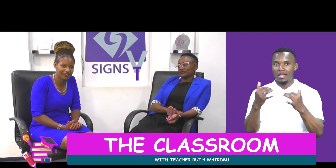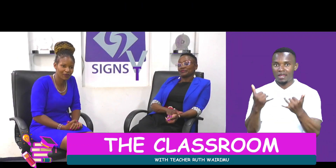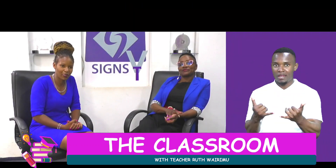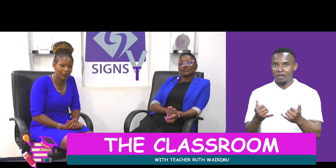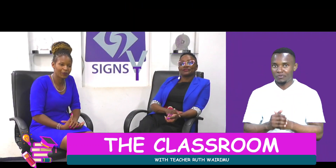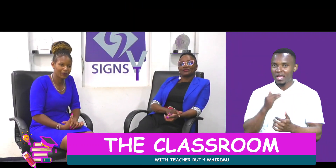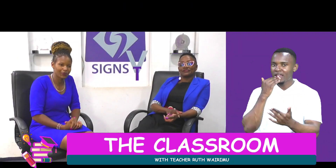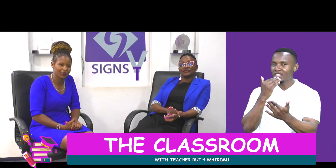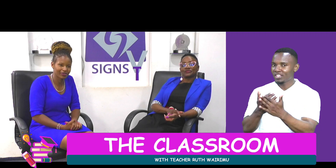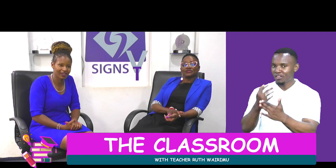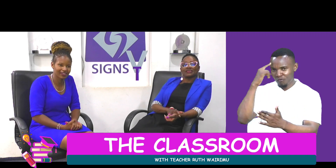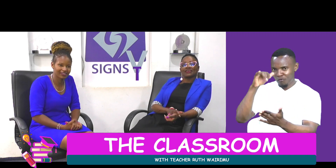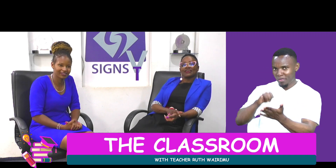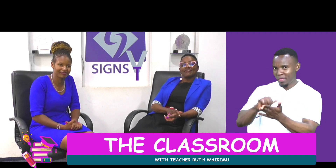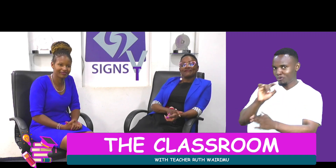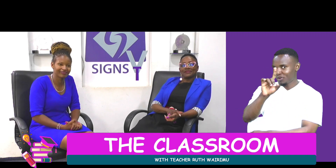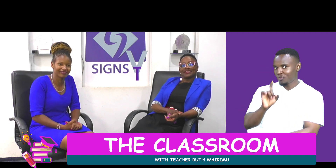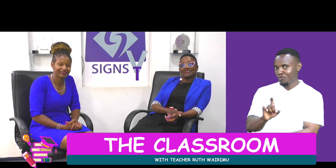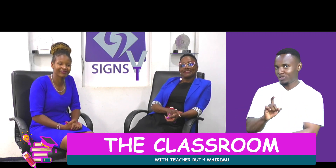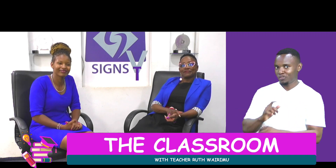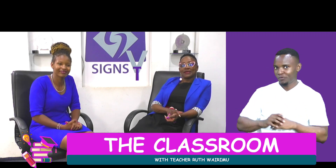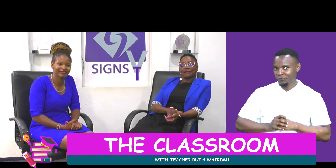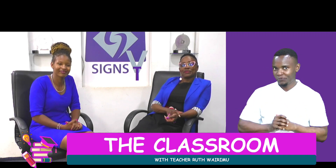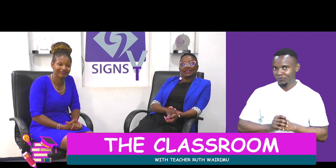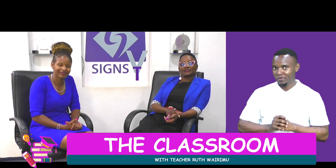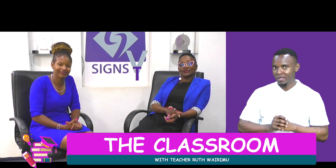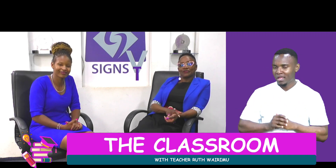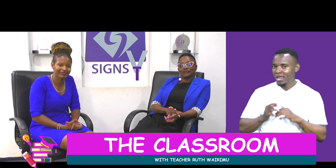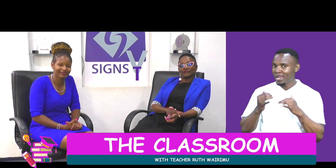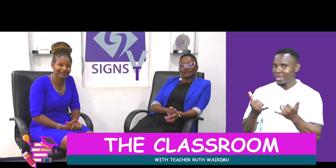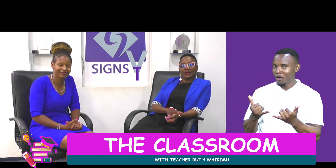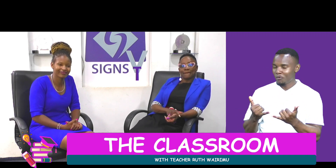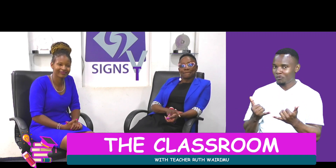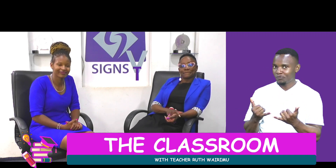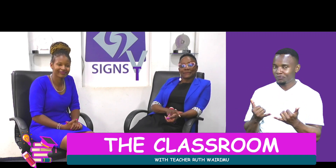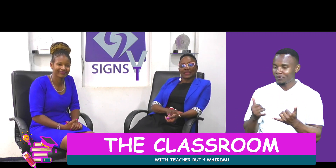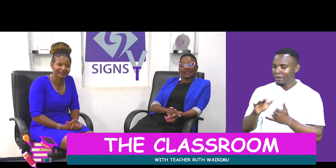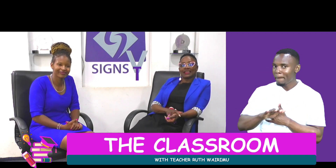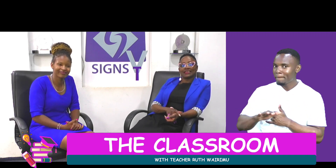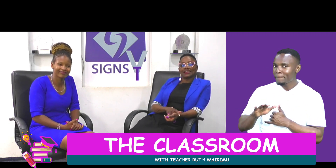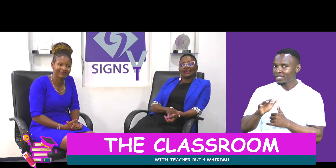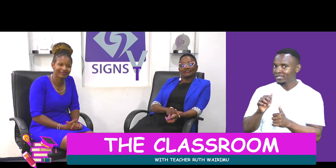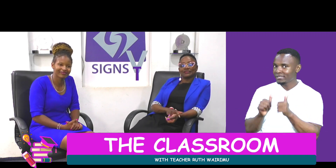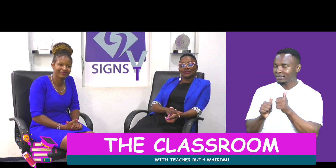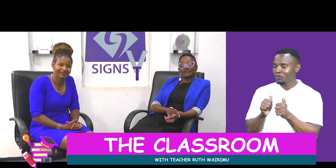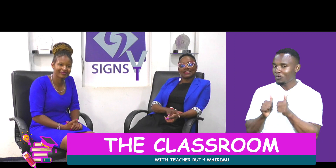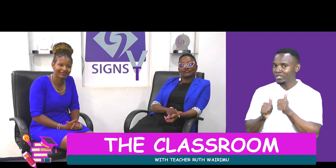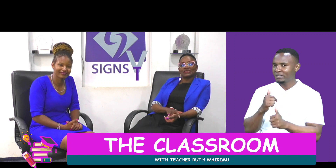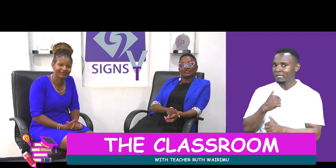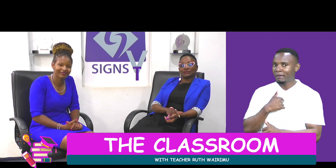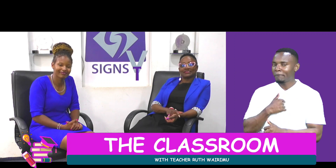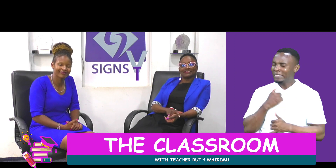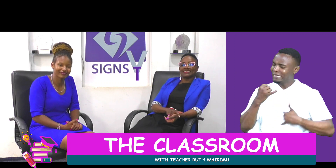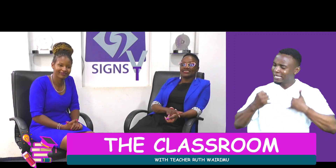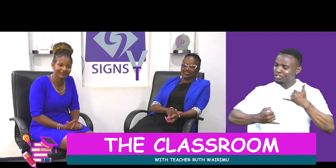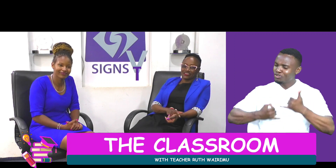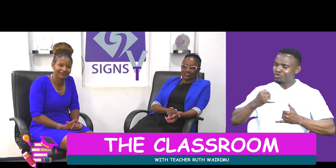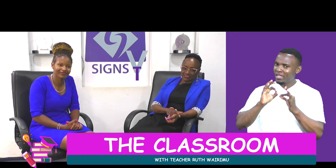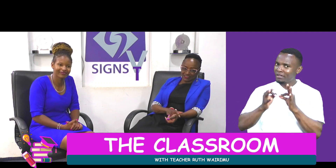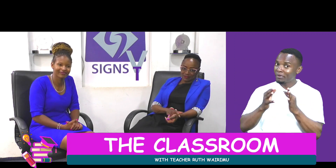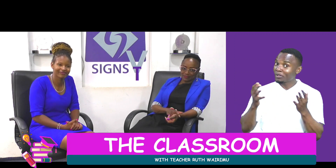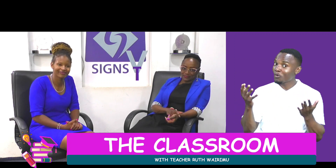Thank you so much for that question, Ruth. My place of, like I can say, wherever I enjoy interpreting